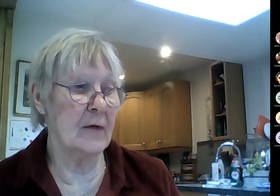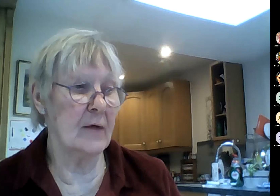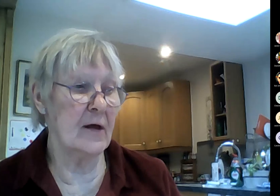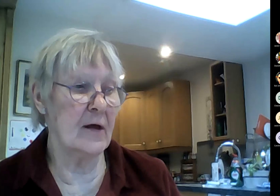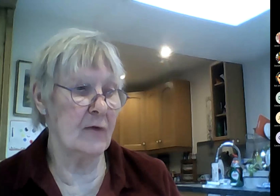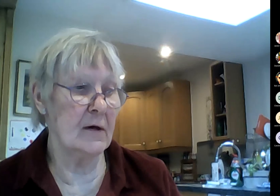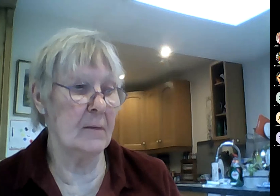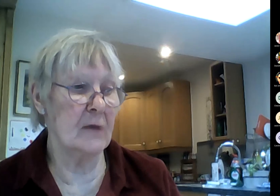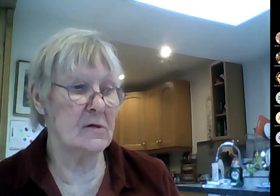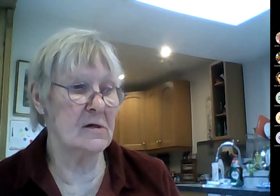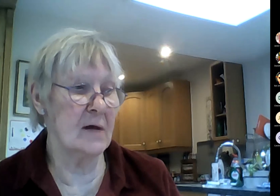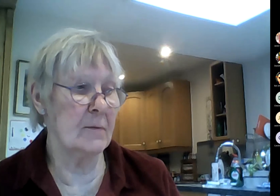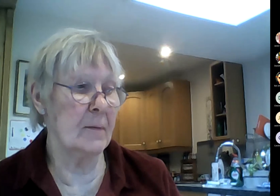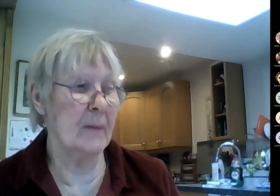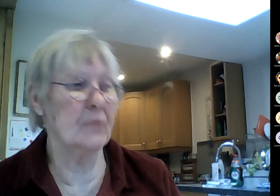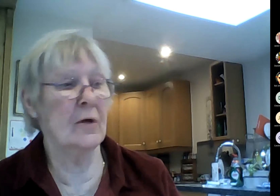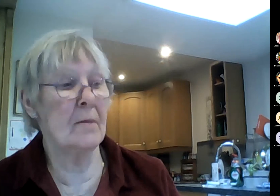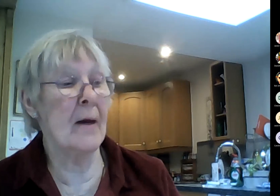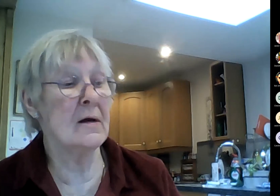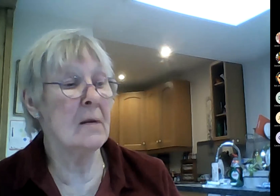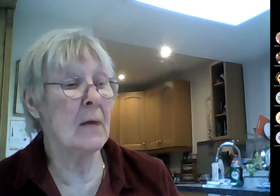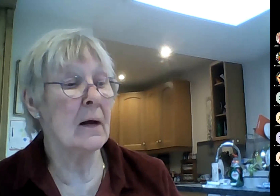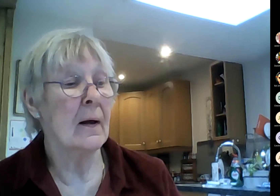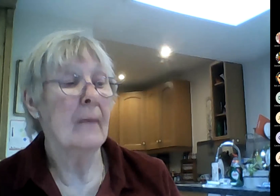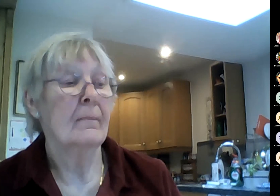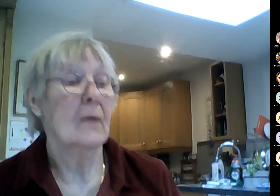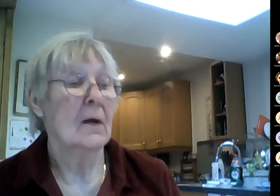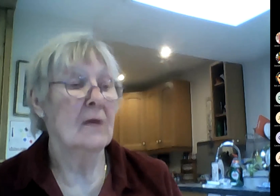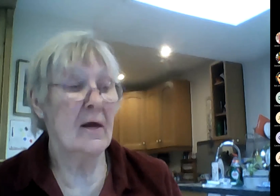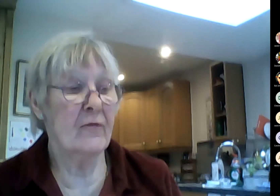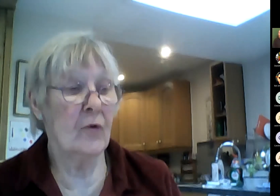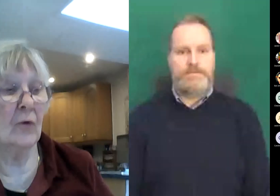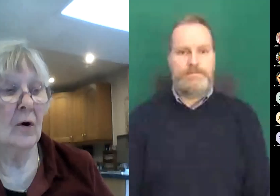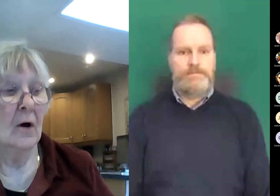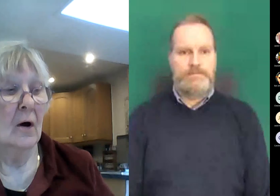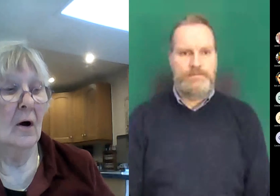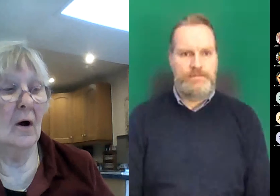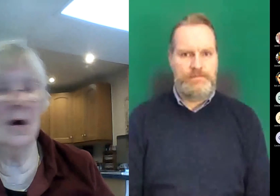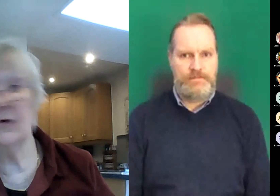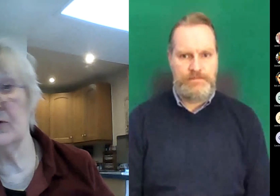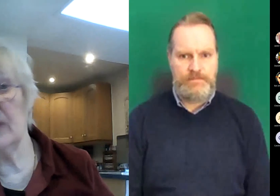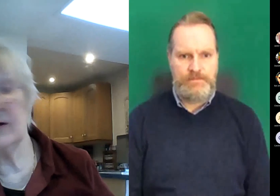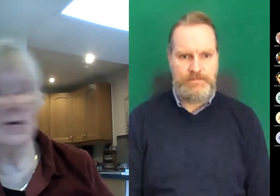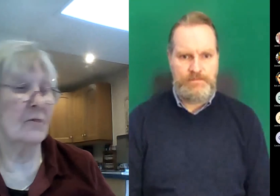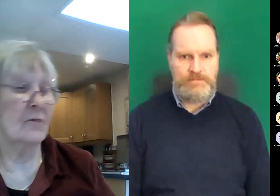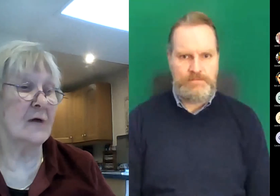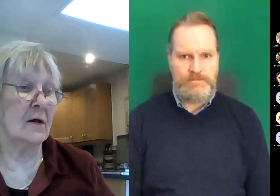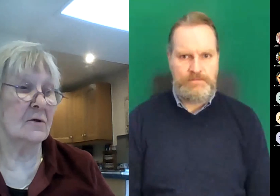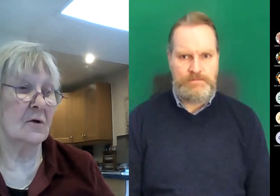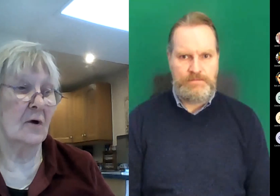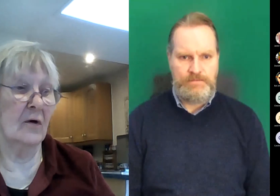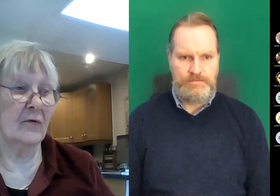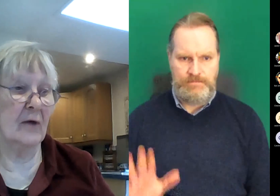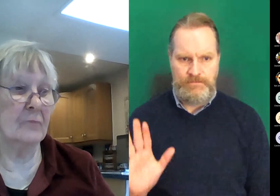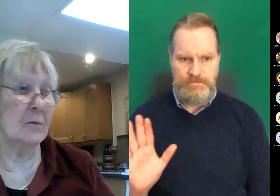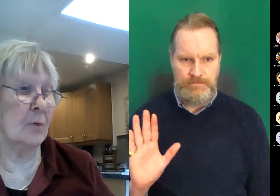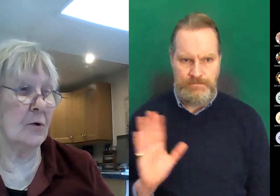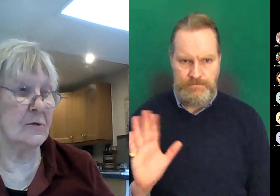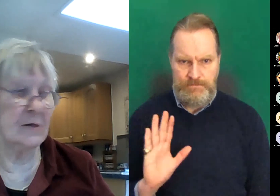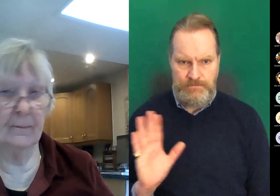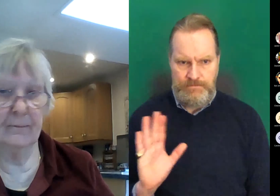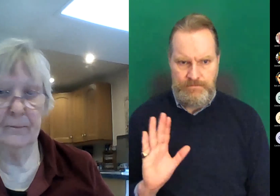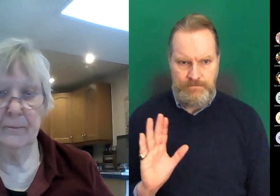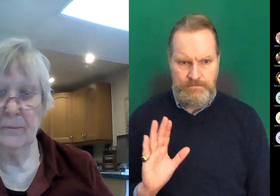its impact on their death rate amongst disabled people during the pandemic is therefore a direct result of